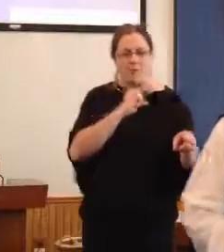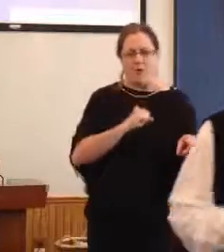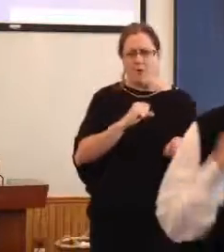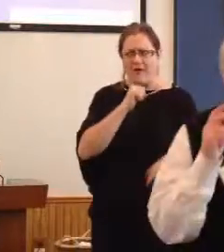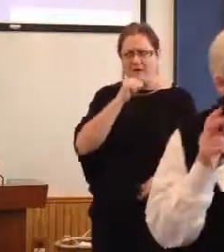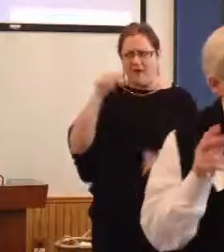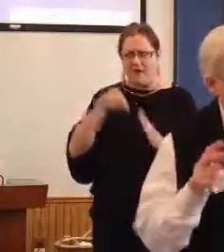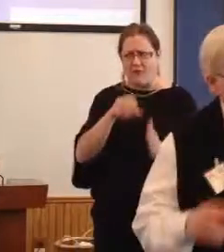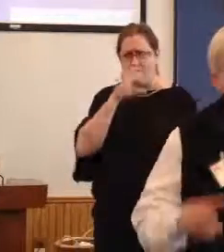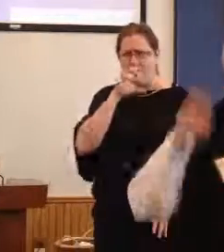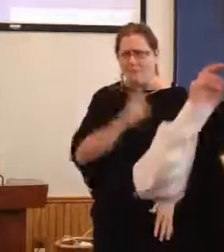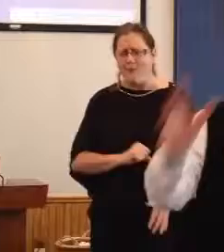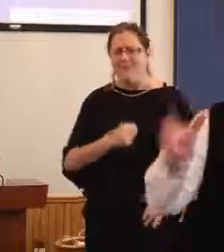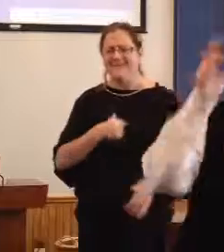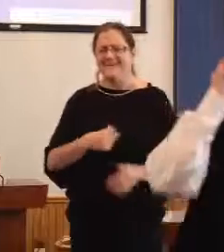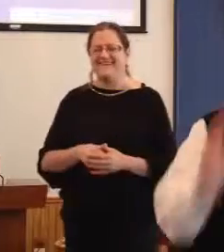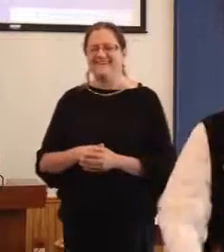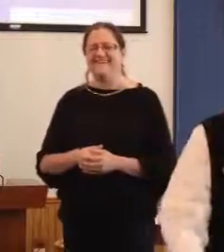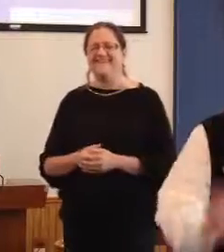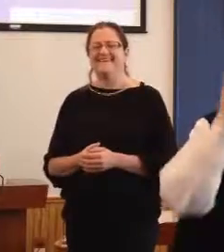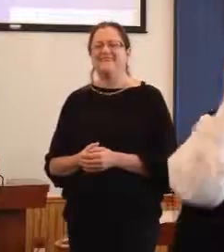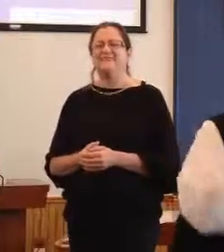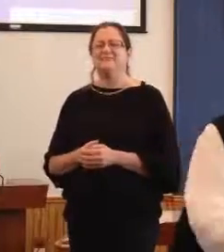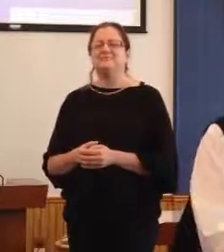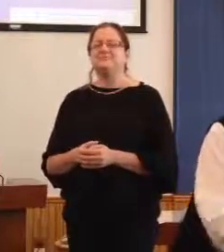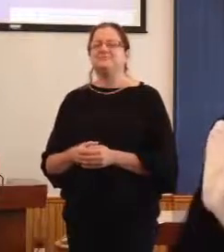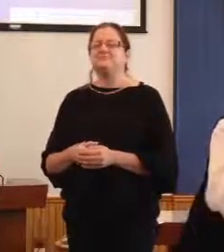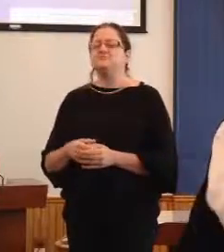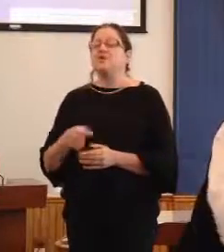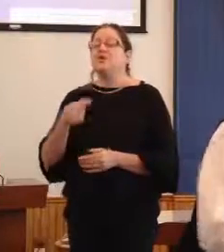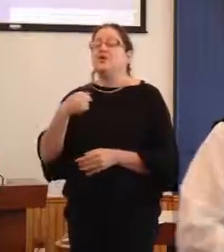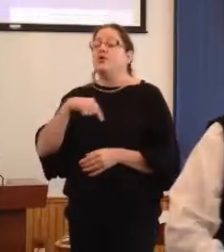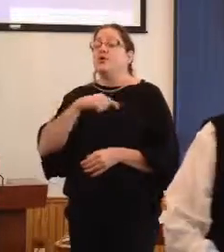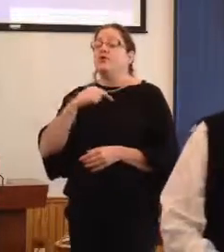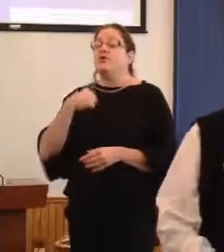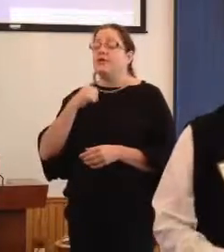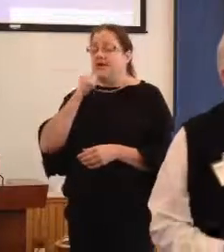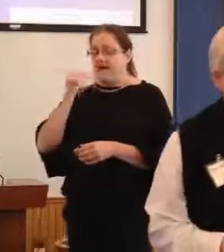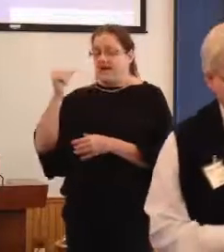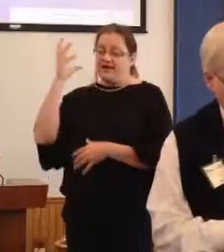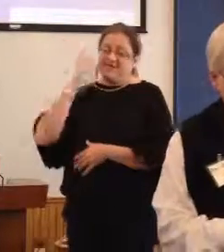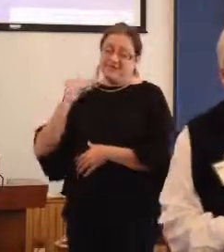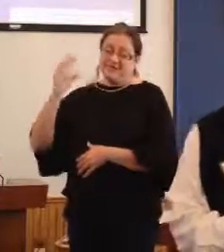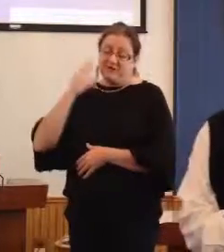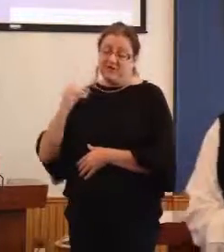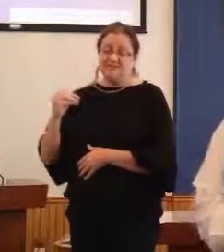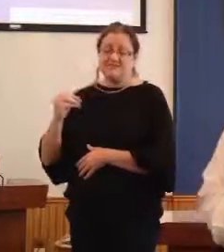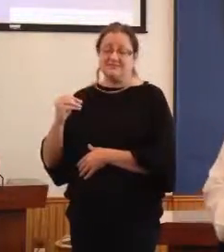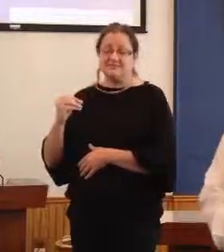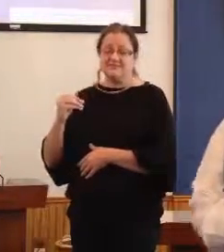old. We were there. We didn't personally experience the miracle.